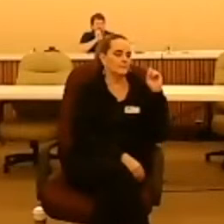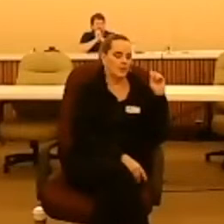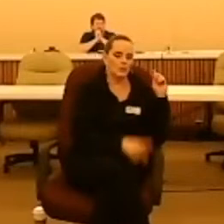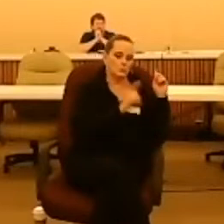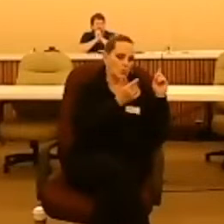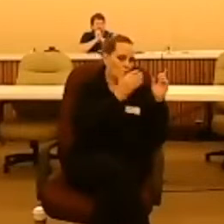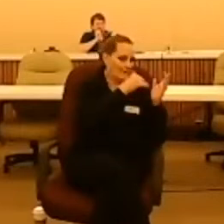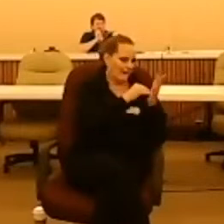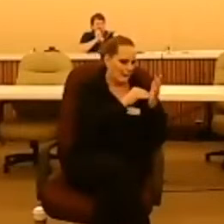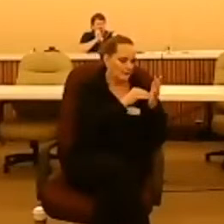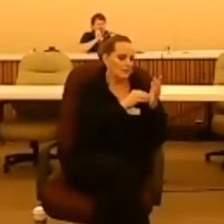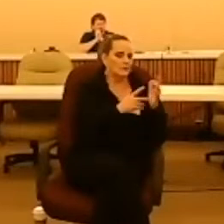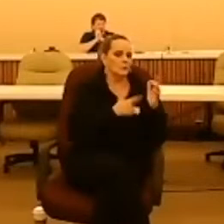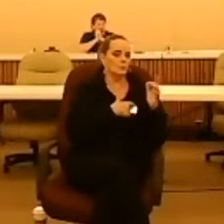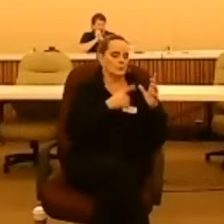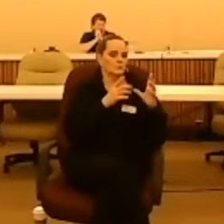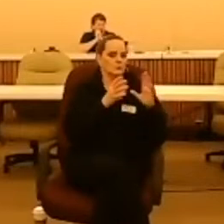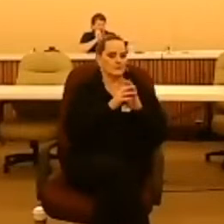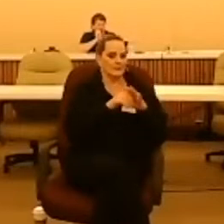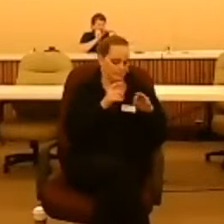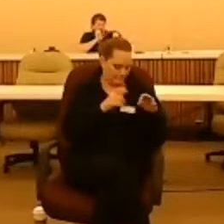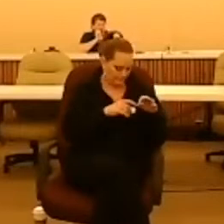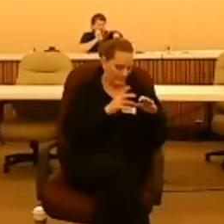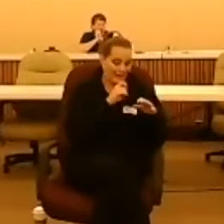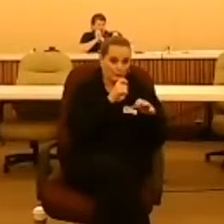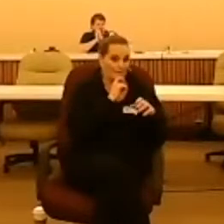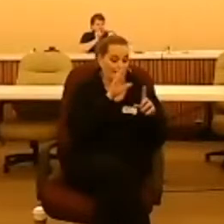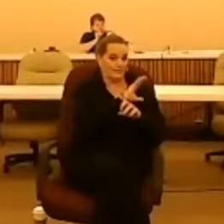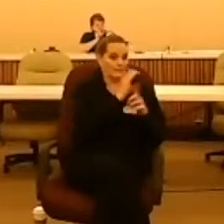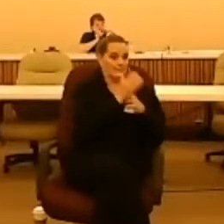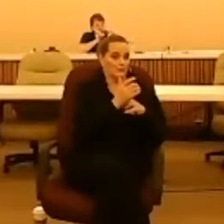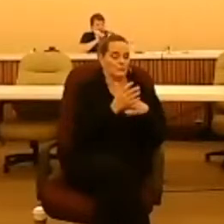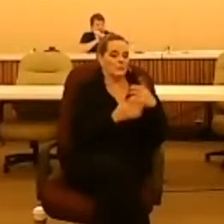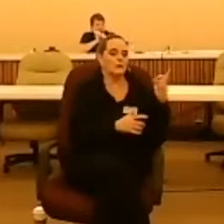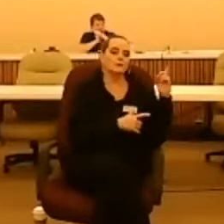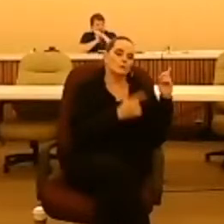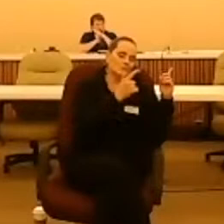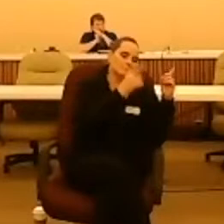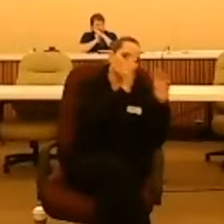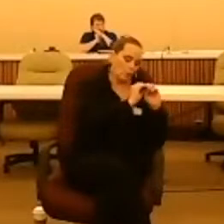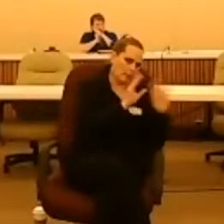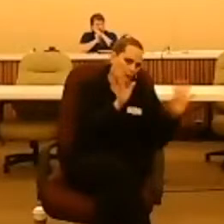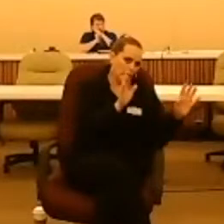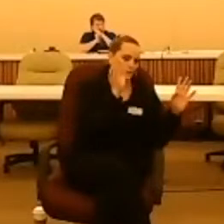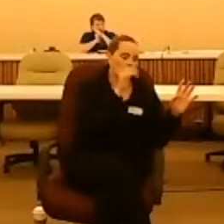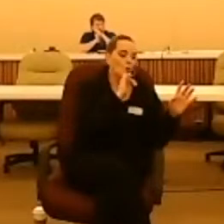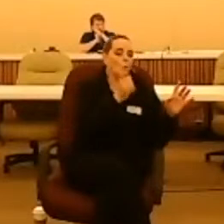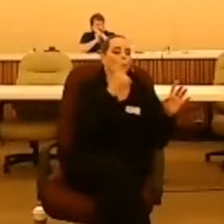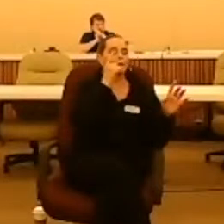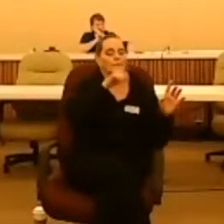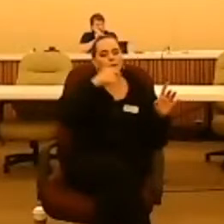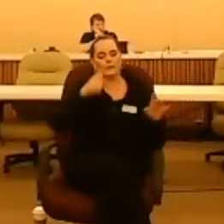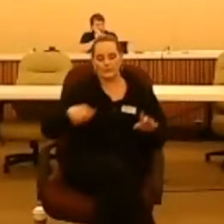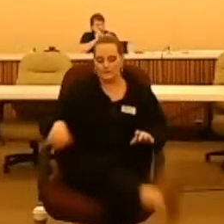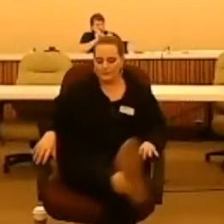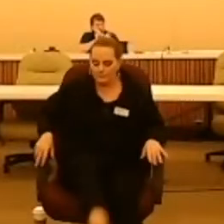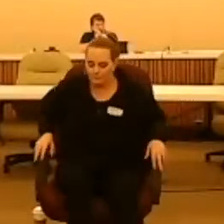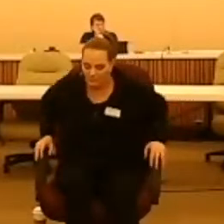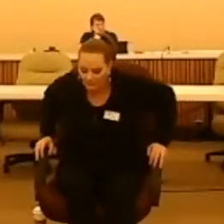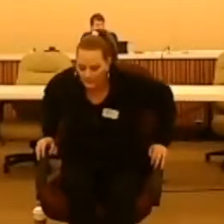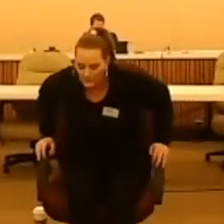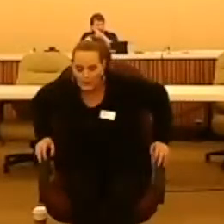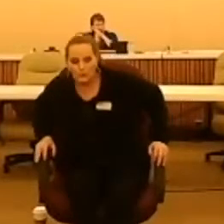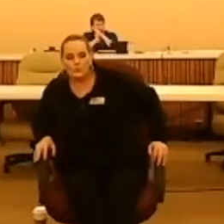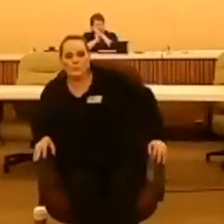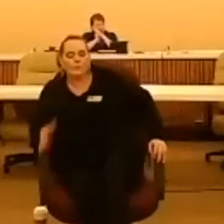again, then we'll just state it. I don't think it should be a condition. So just so you're clear, one of the other